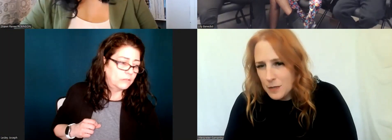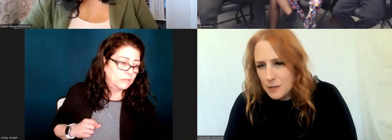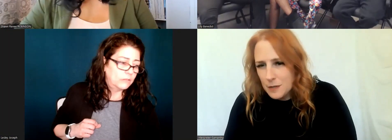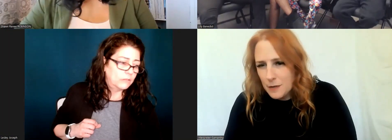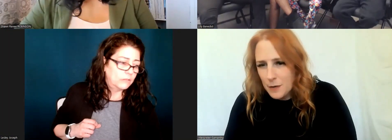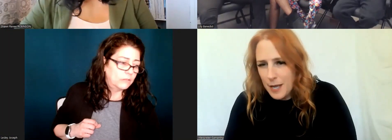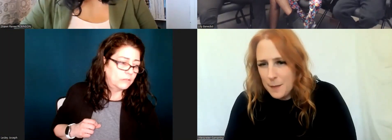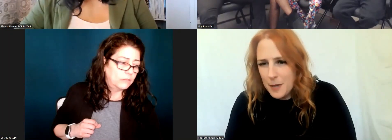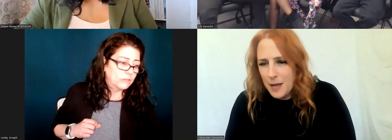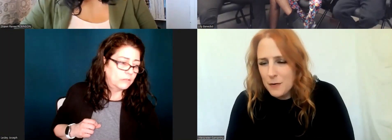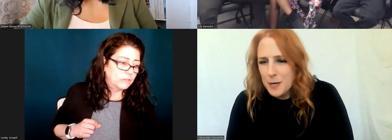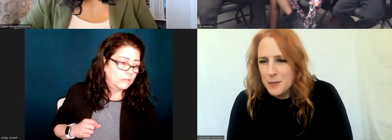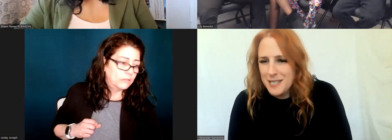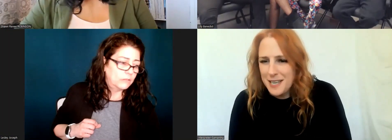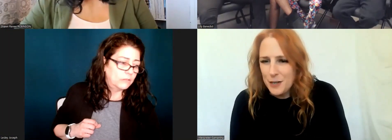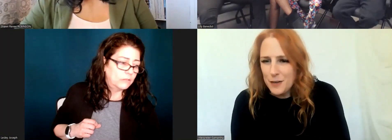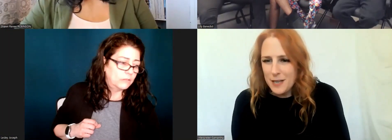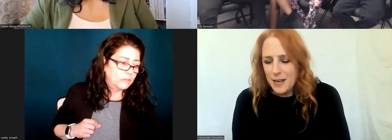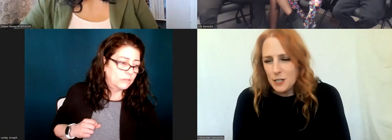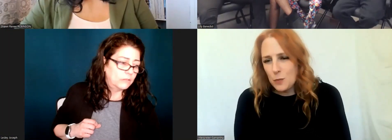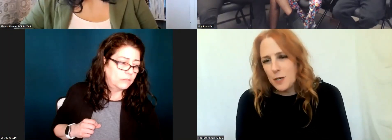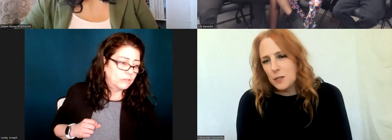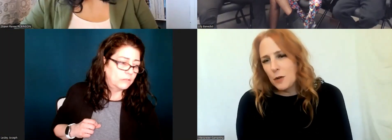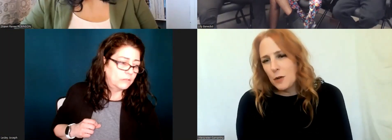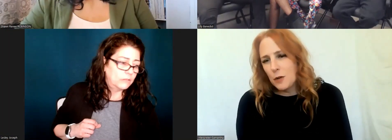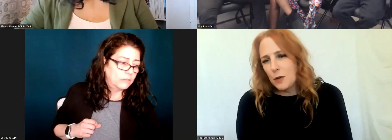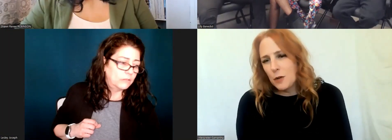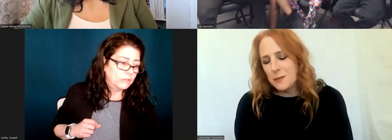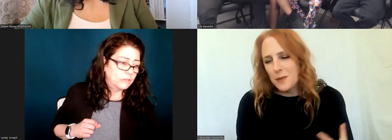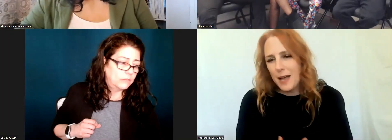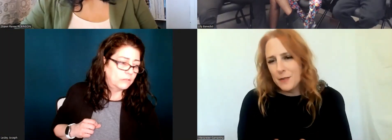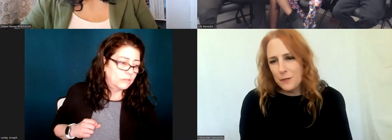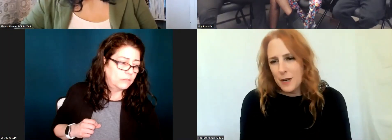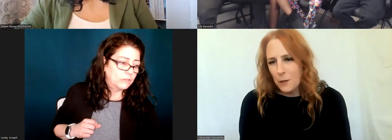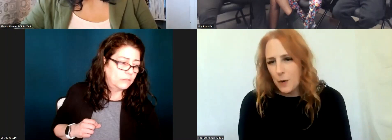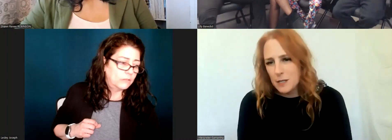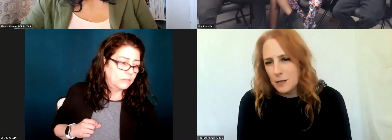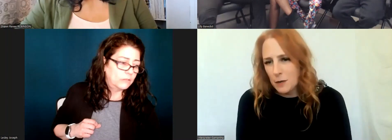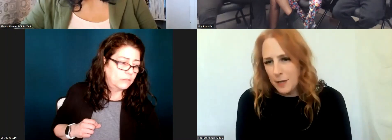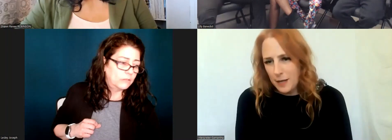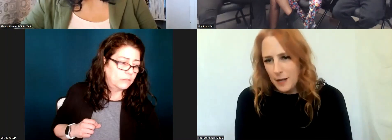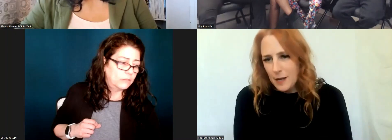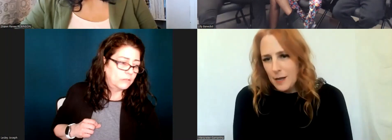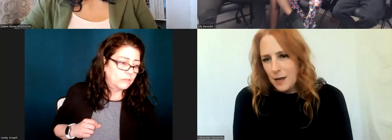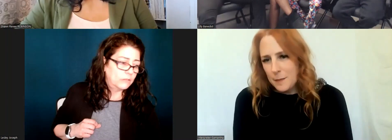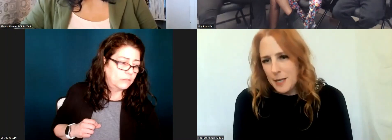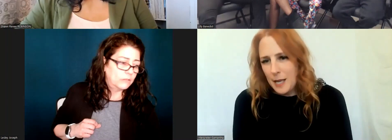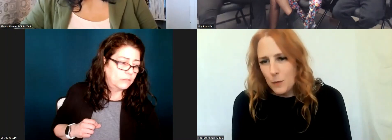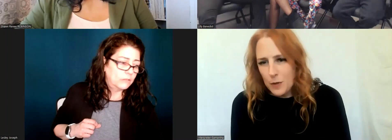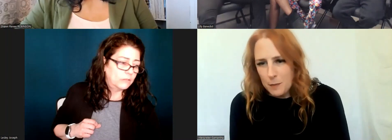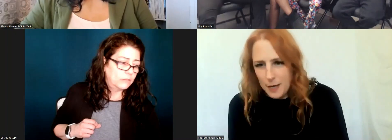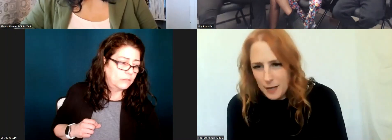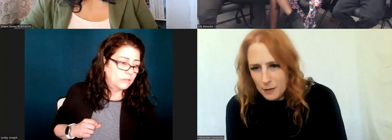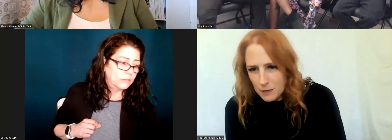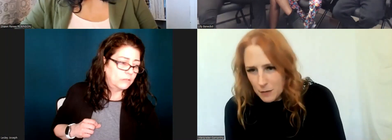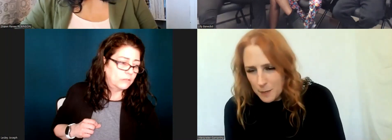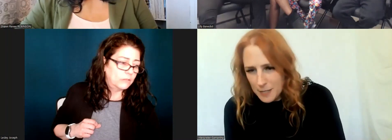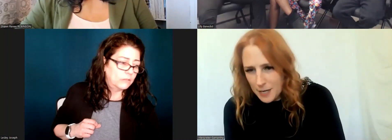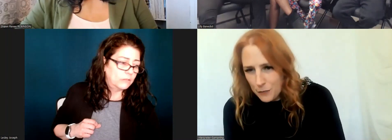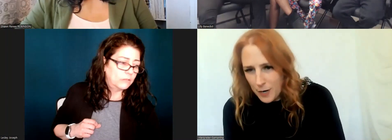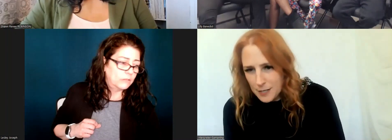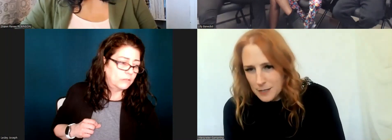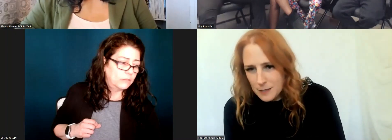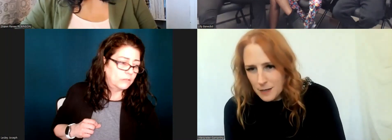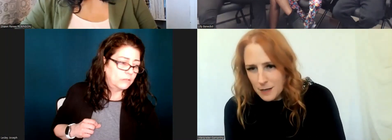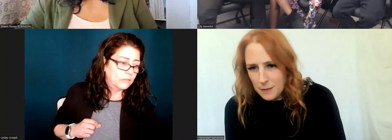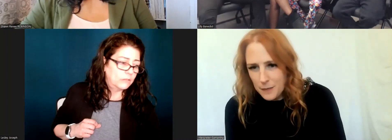that was okay, but everybody was hearing, and I just wanted to go play. I was not having fun. I wanted to go play a game with my